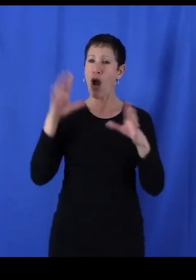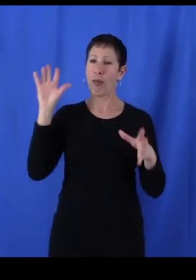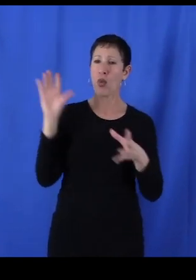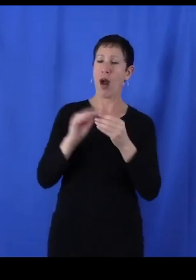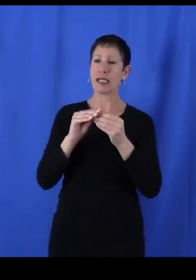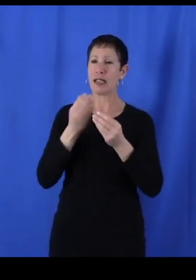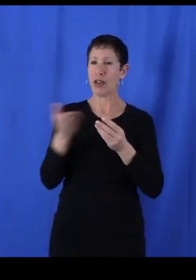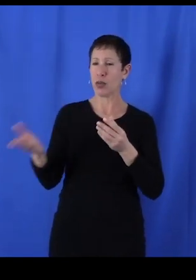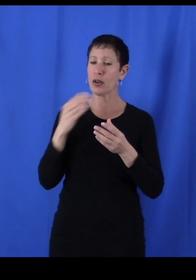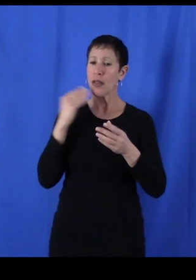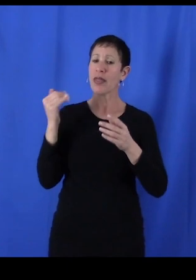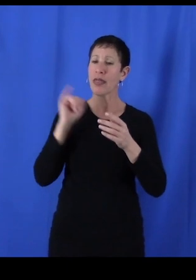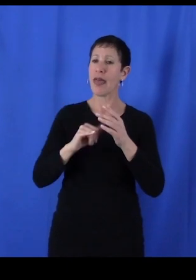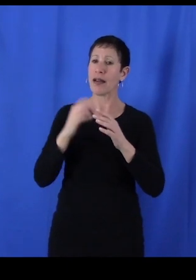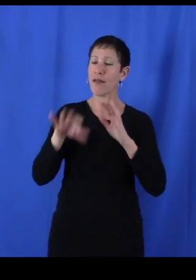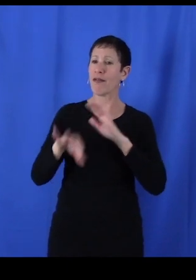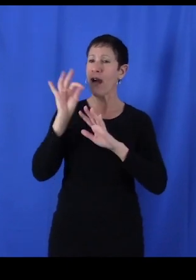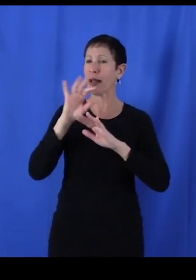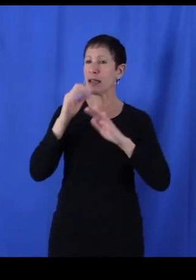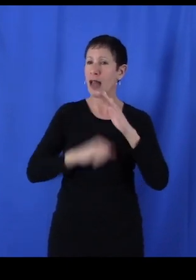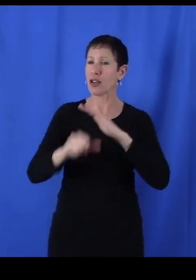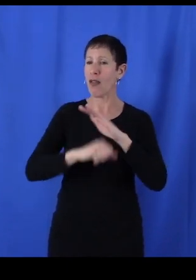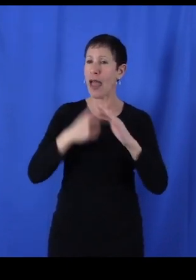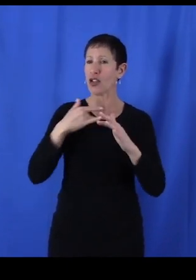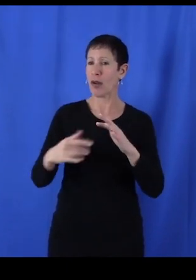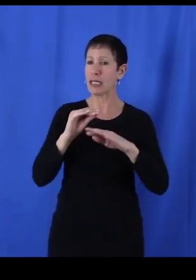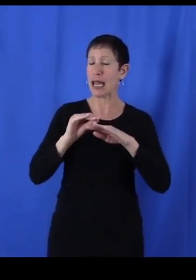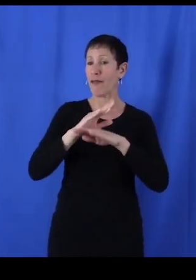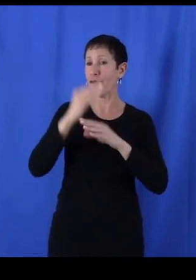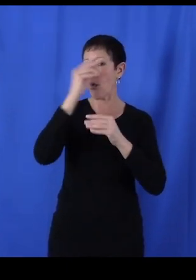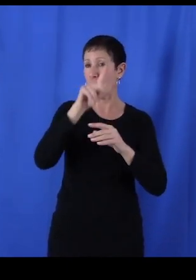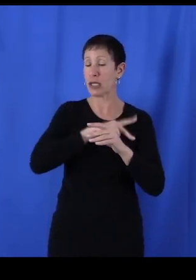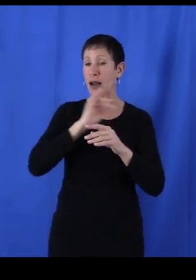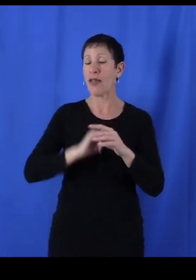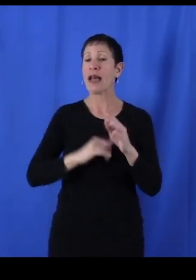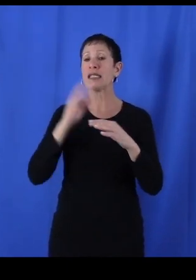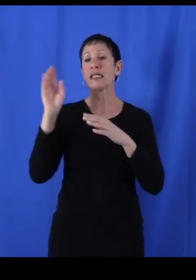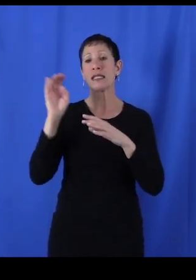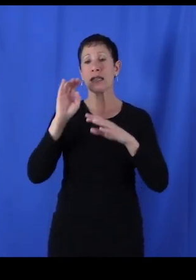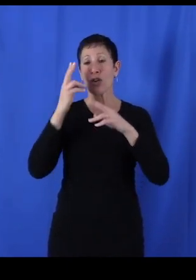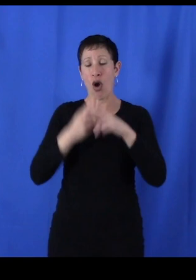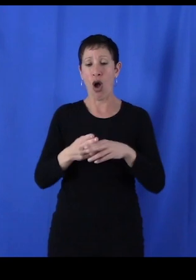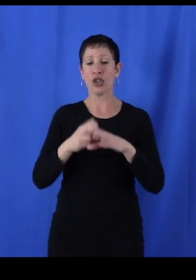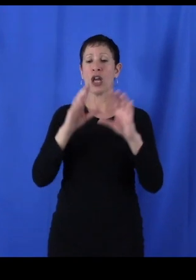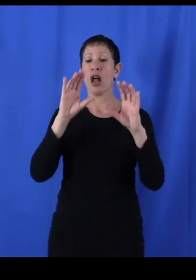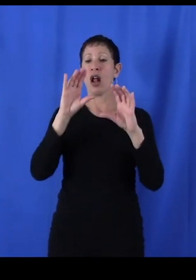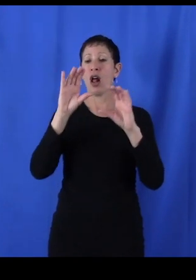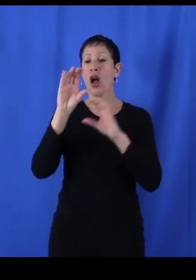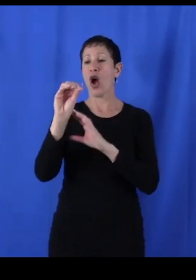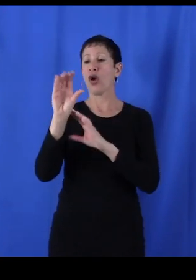to probe the underlying traits that inform personality. This is the cutting edge in experimental psychology, known as the OCEAN